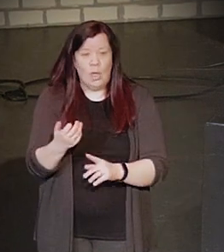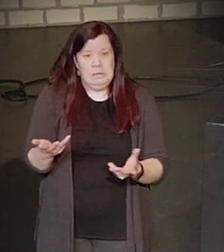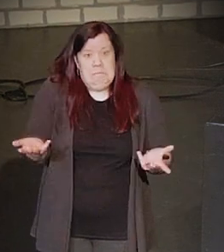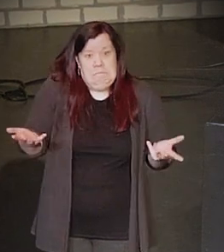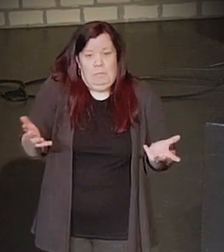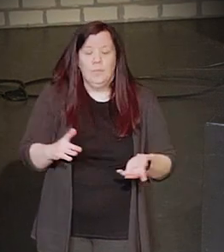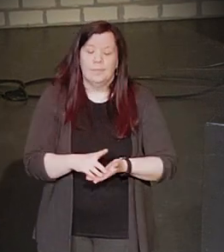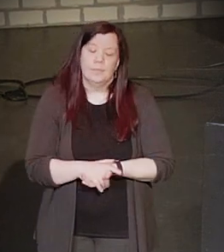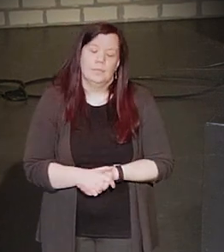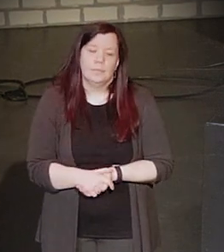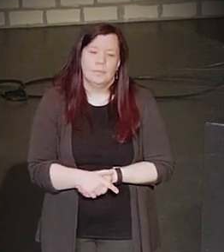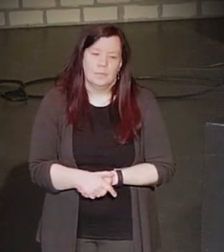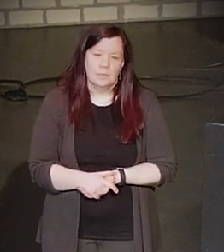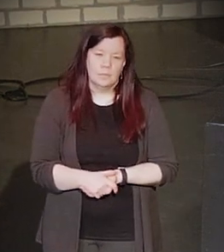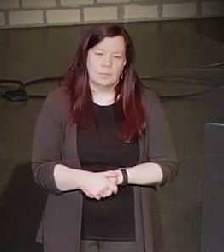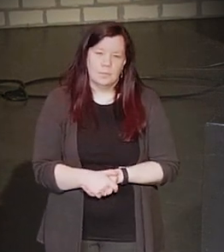top.